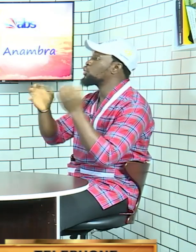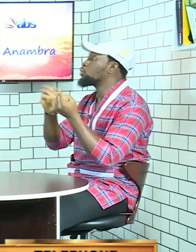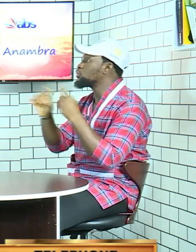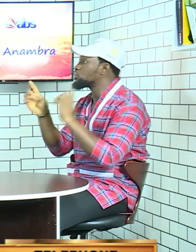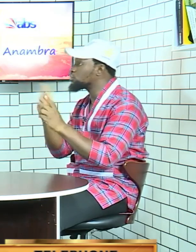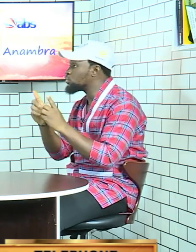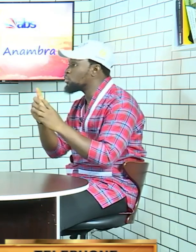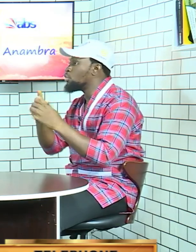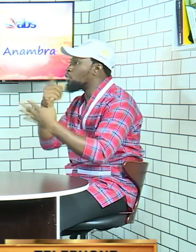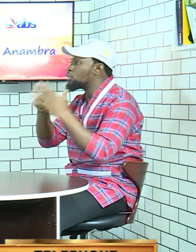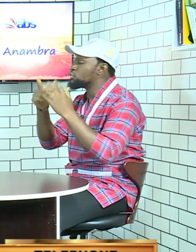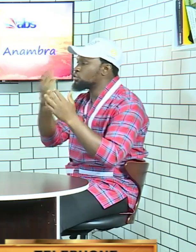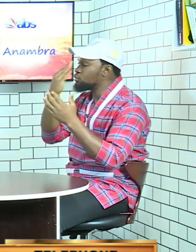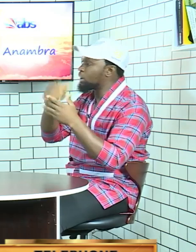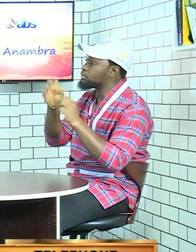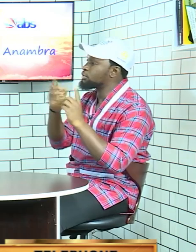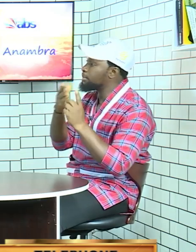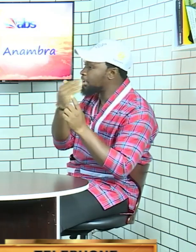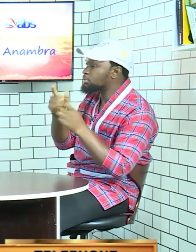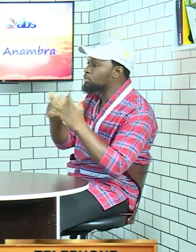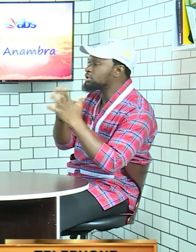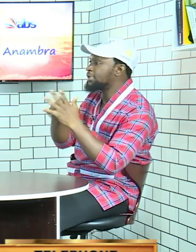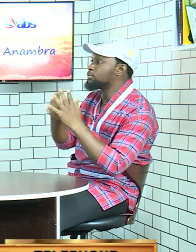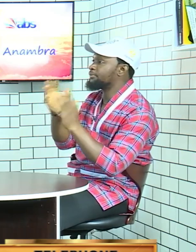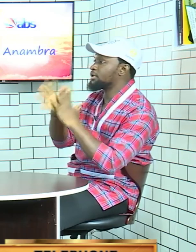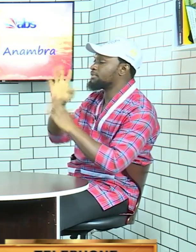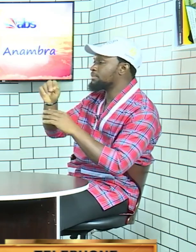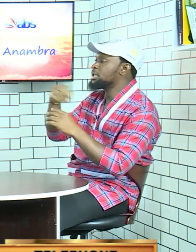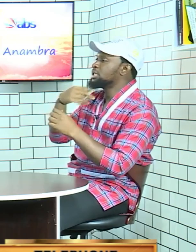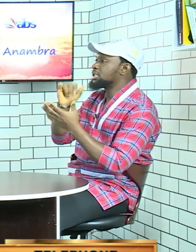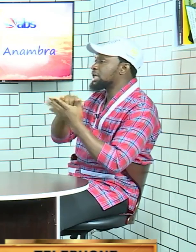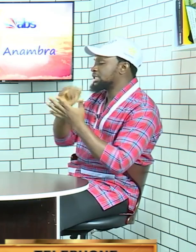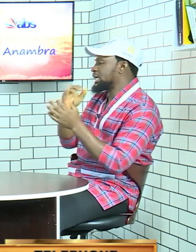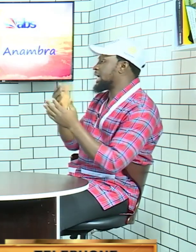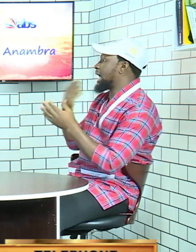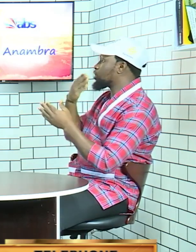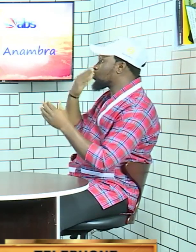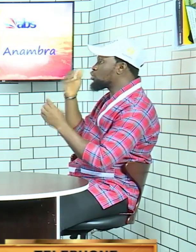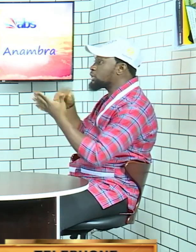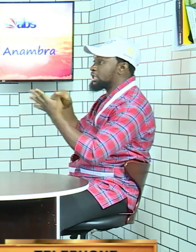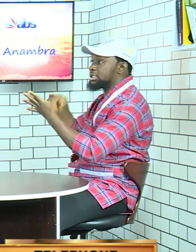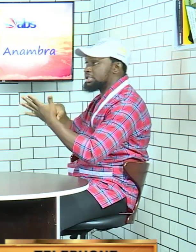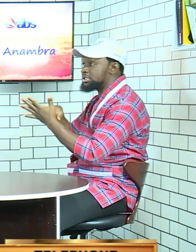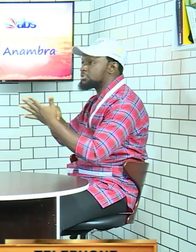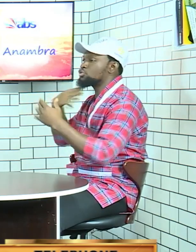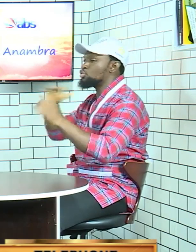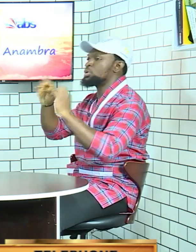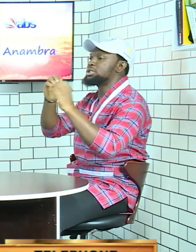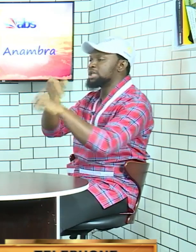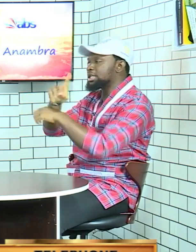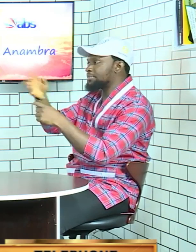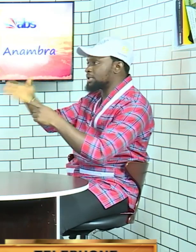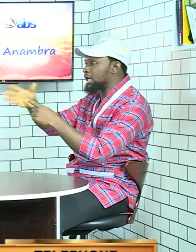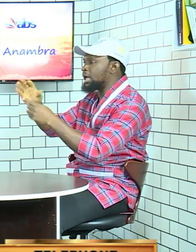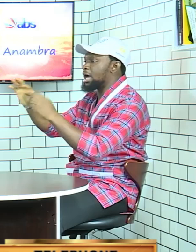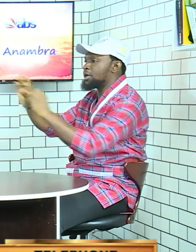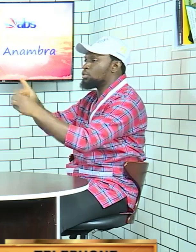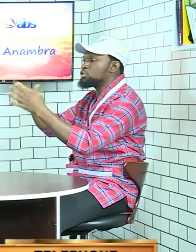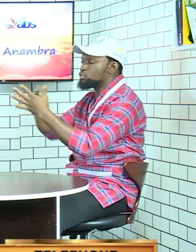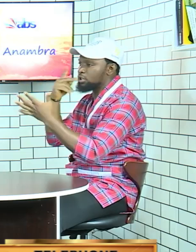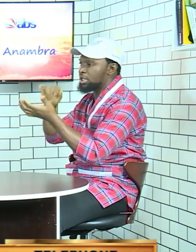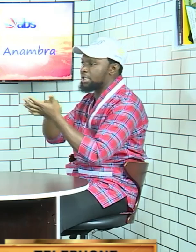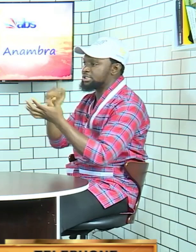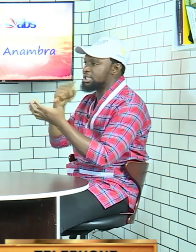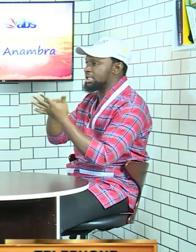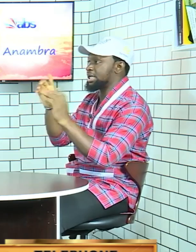what do you want to do? What do you know how to do best? So most times in front of them say that they are good in this, so we take them there. And once we